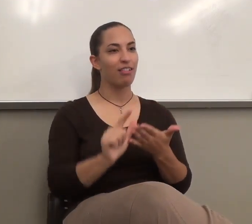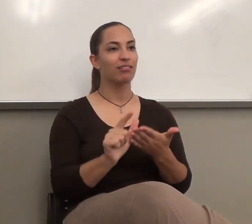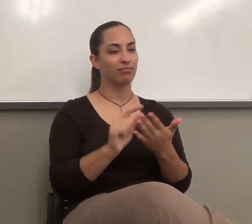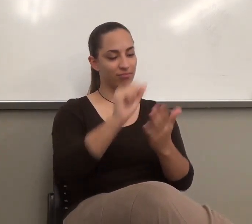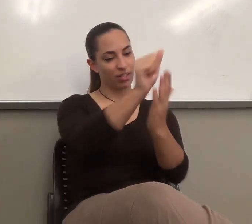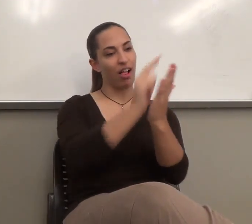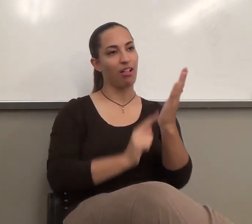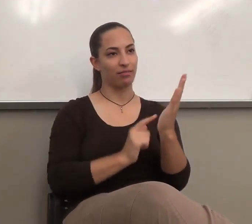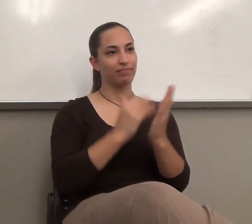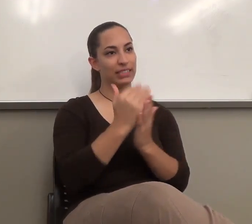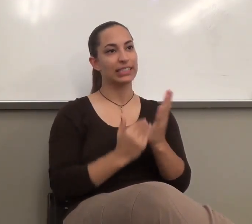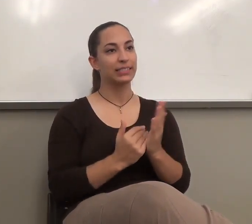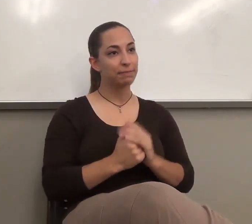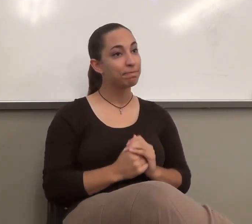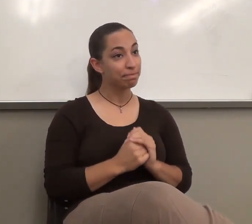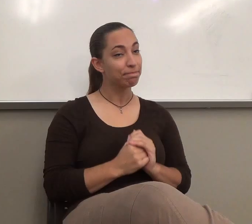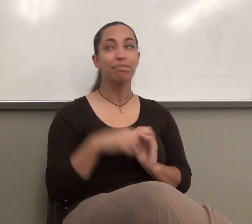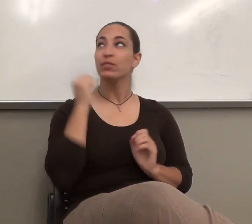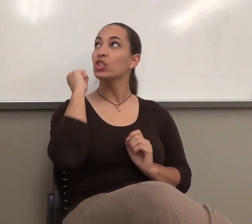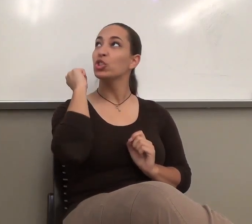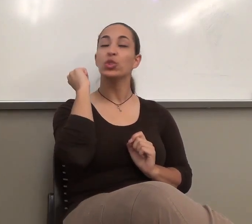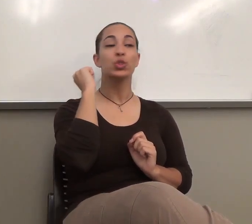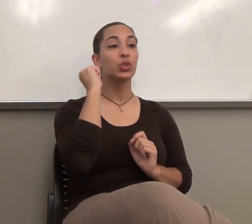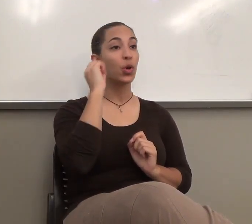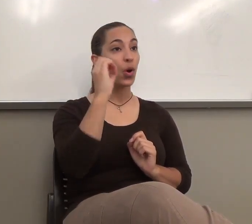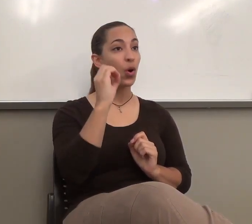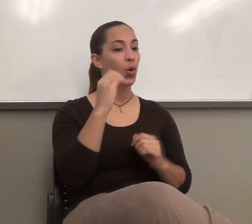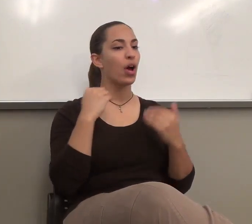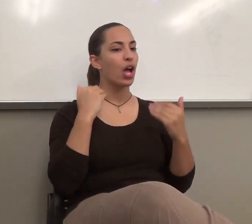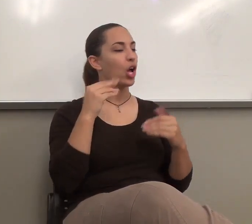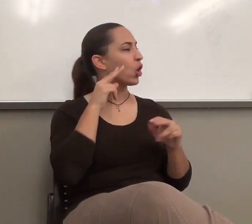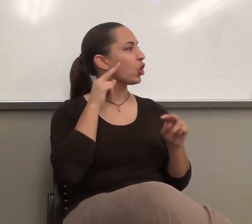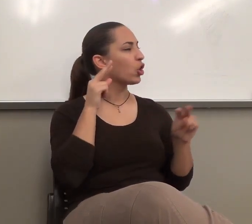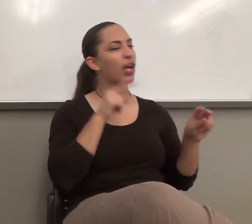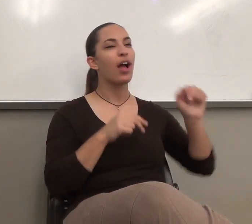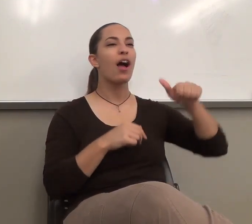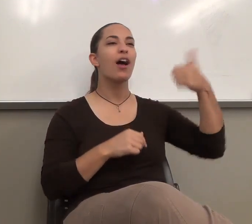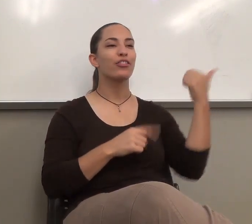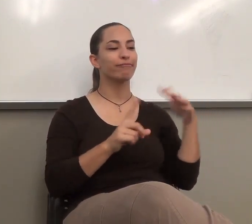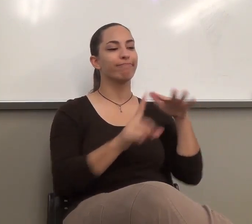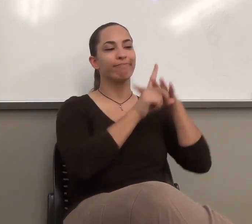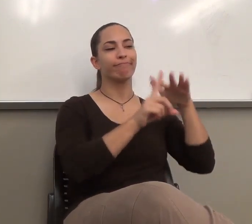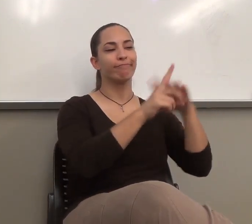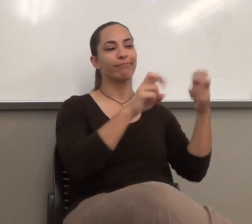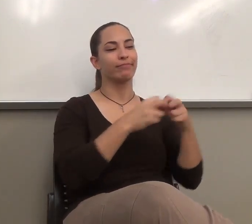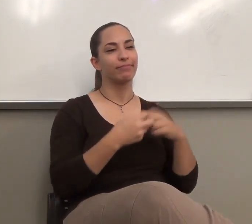Okay, so let's look at the other problems we run into, and here's where your notes are going to come